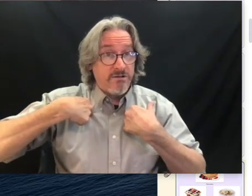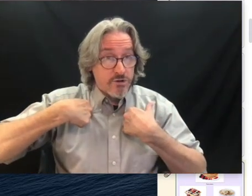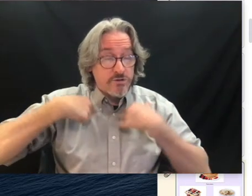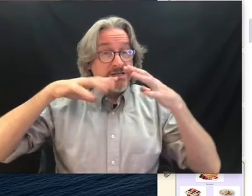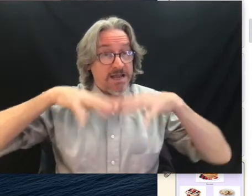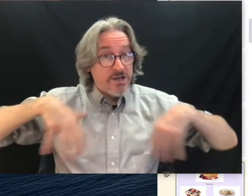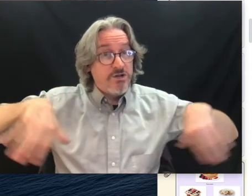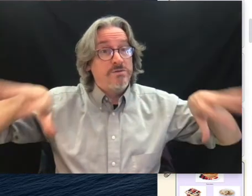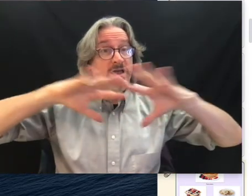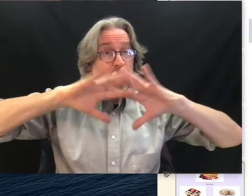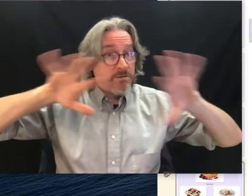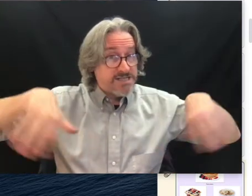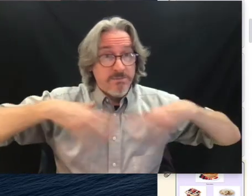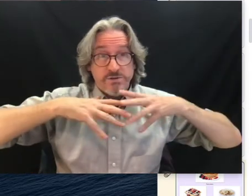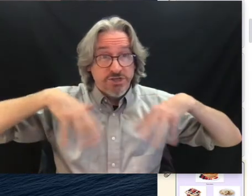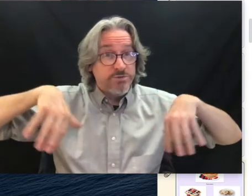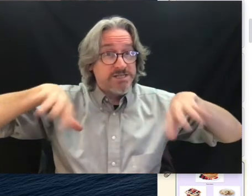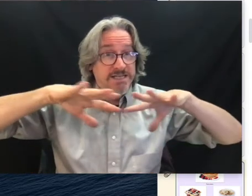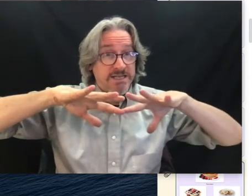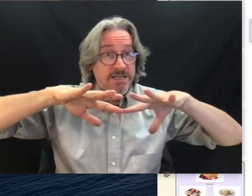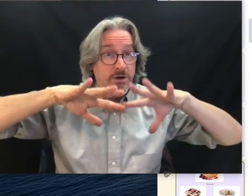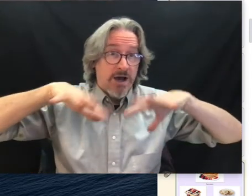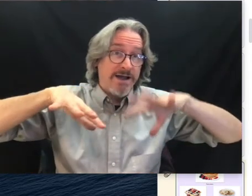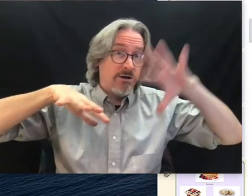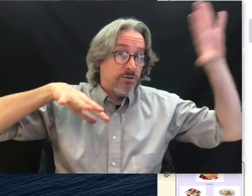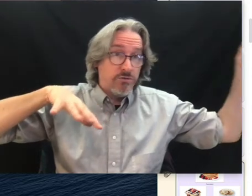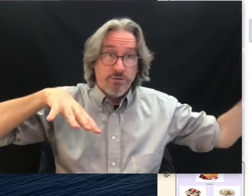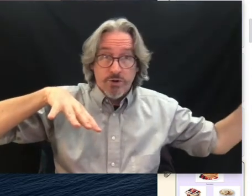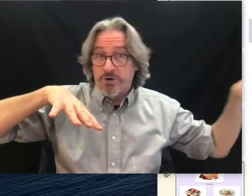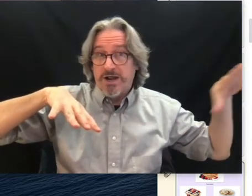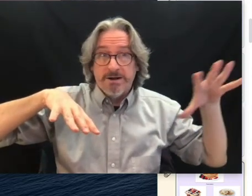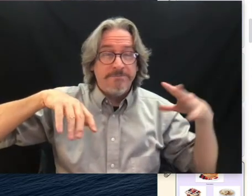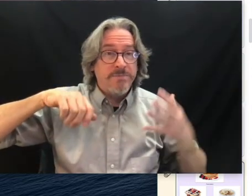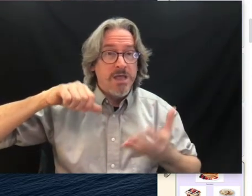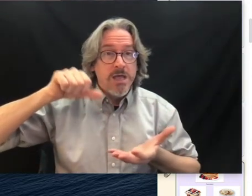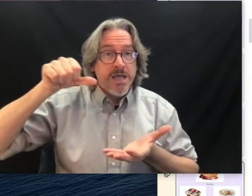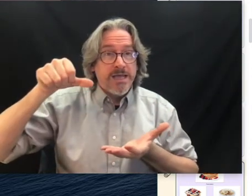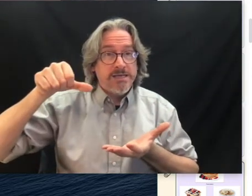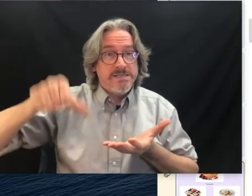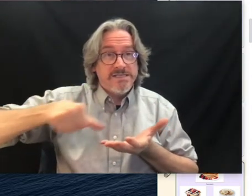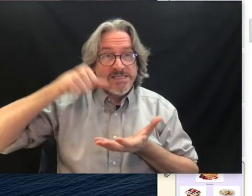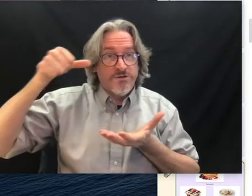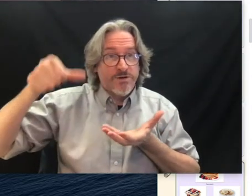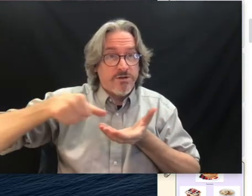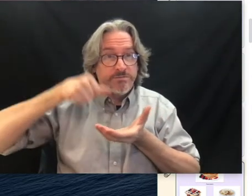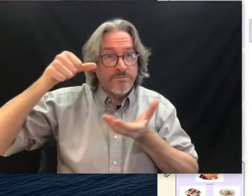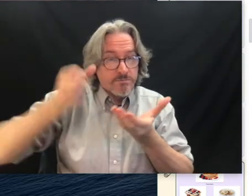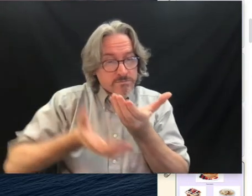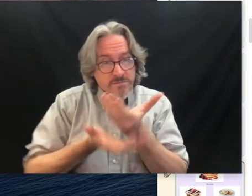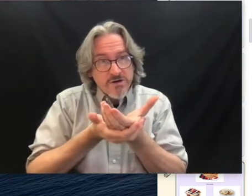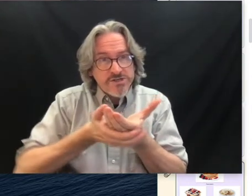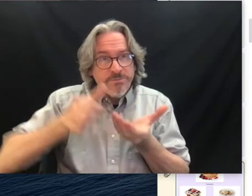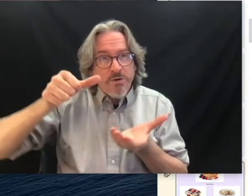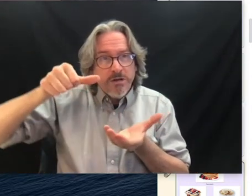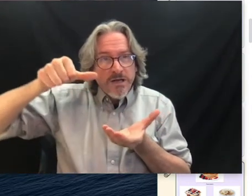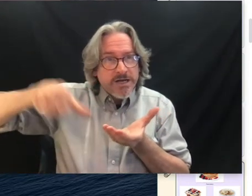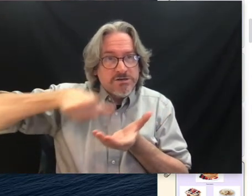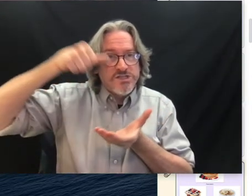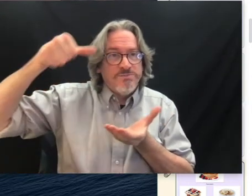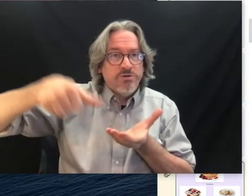I learned and you see most used in the Ohio, New York area is cereal. Here's the